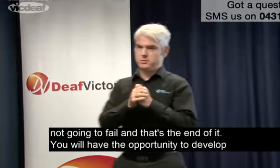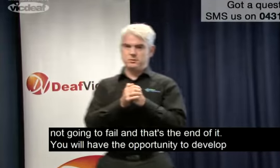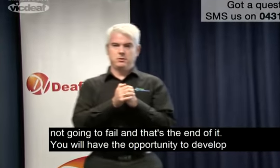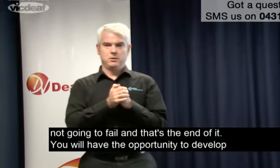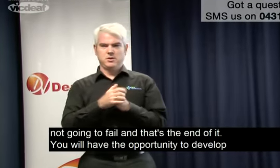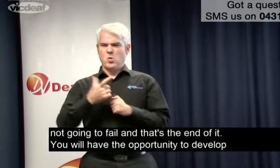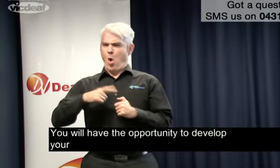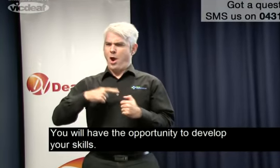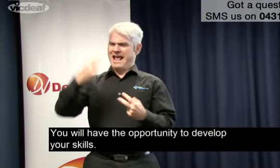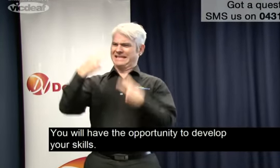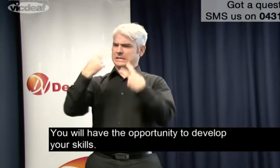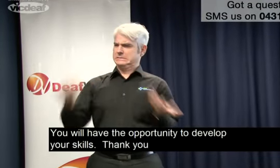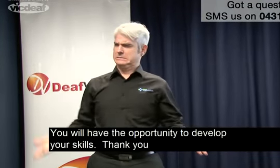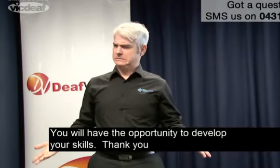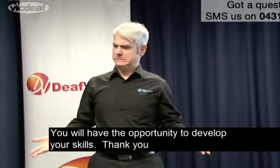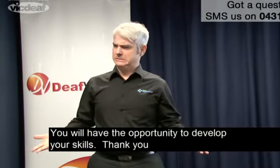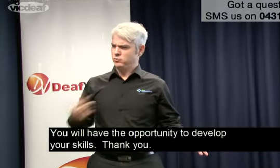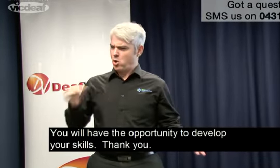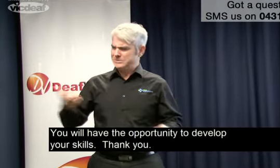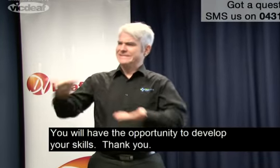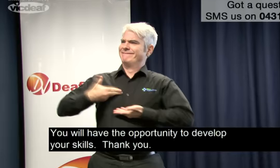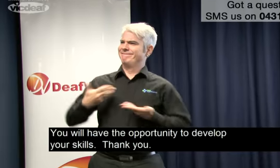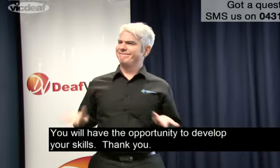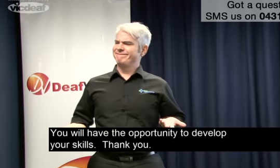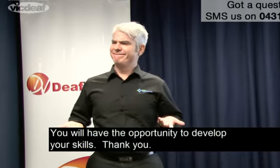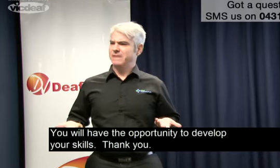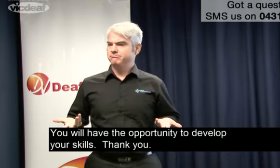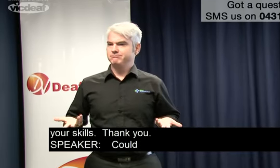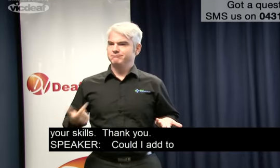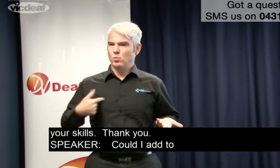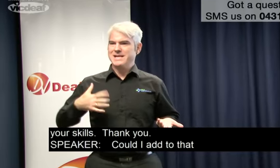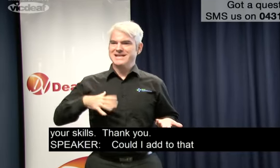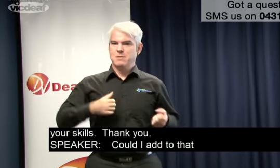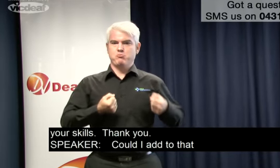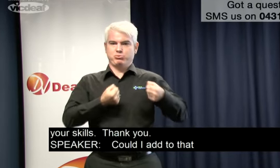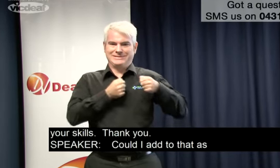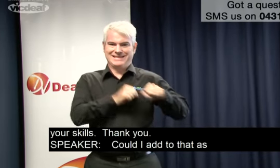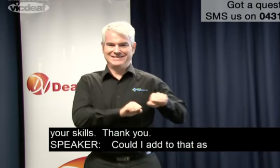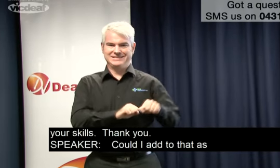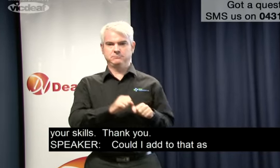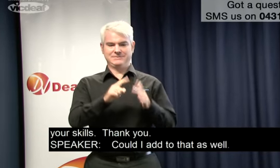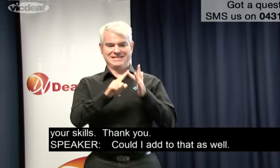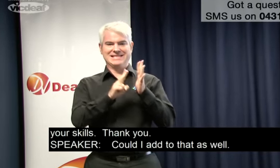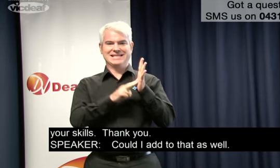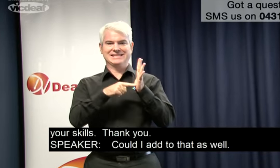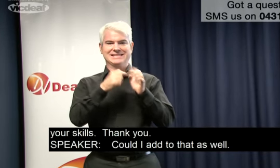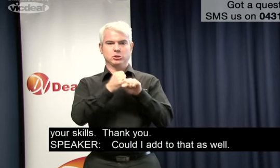Can I add to that, Kyle, as well? People might ask, why don't you just give it to us? Why do we need to be assessed? We actually need